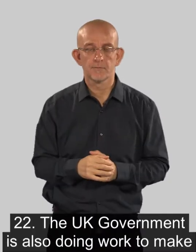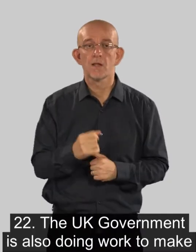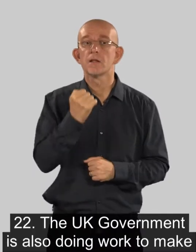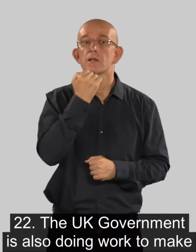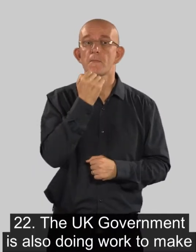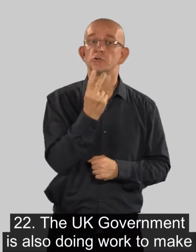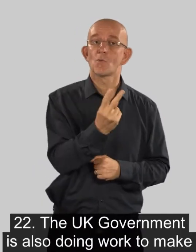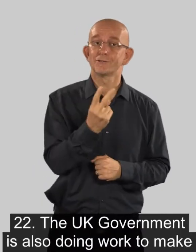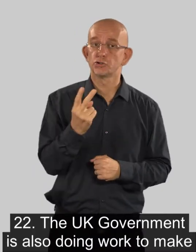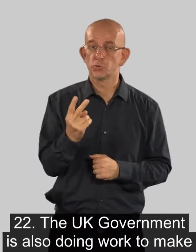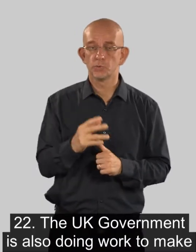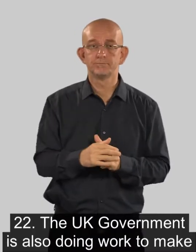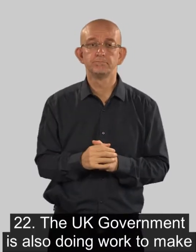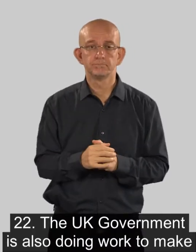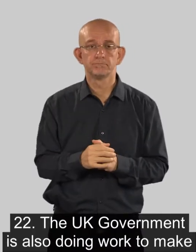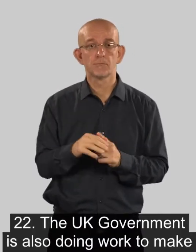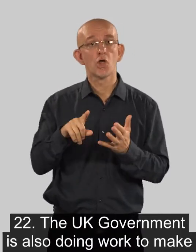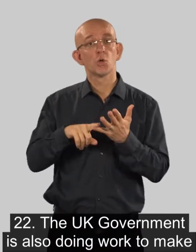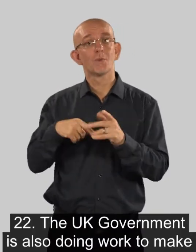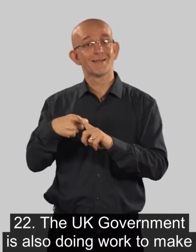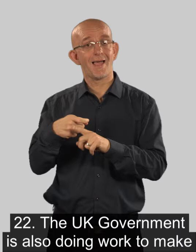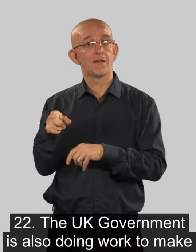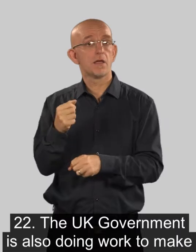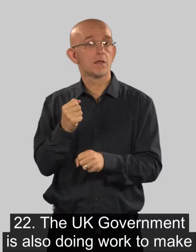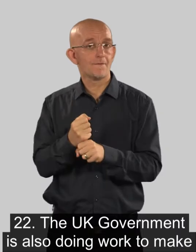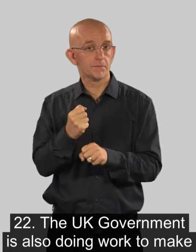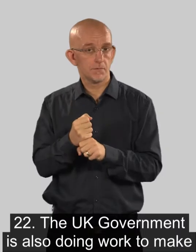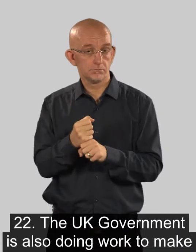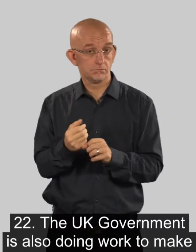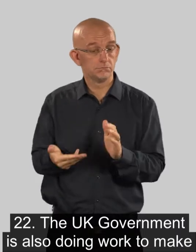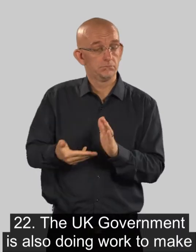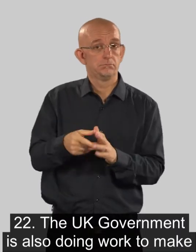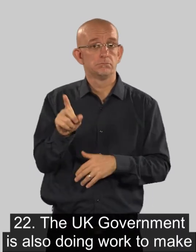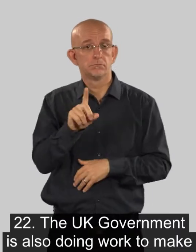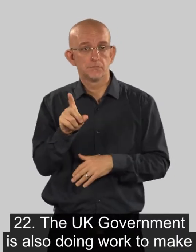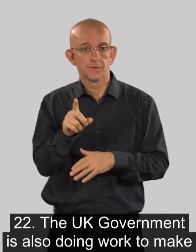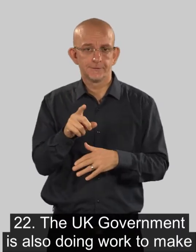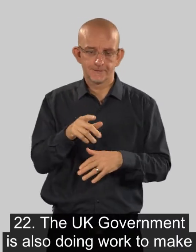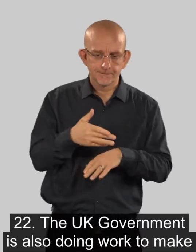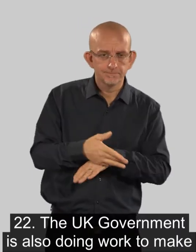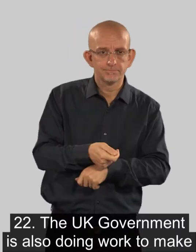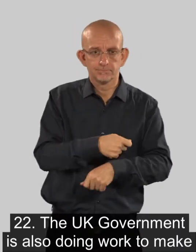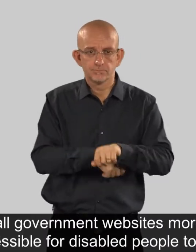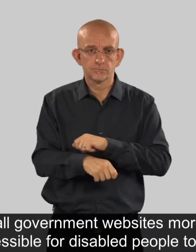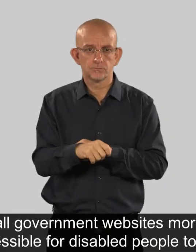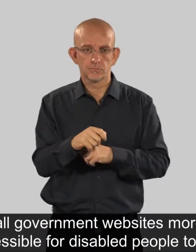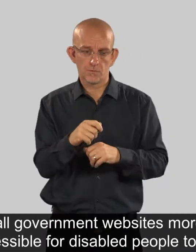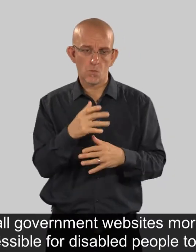(22) The UK government is also doing work to make all government websites more